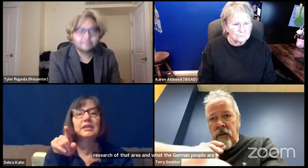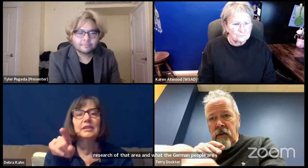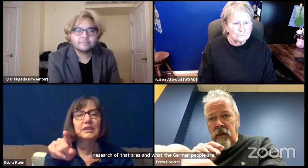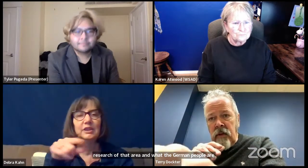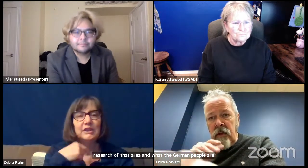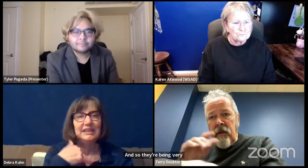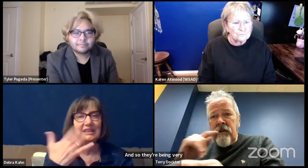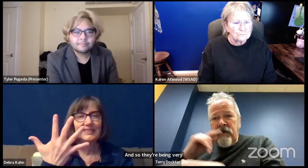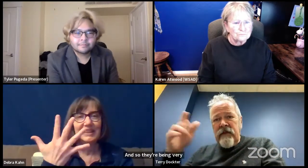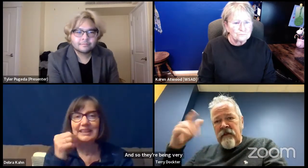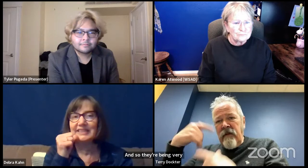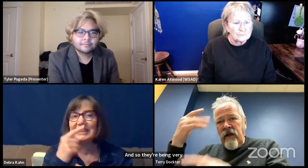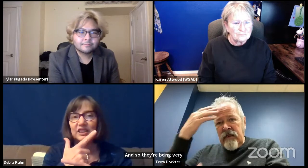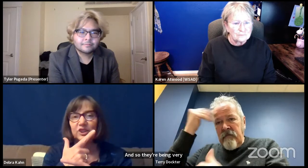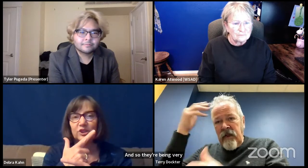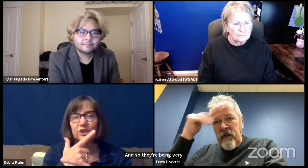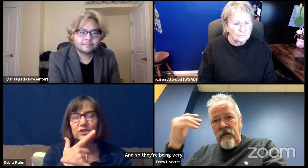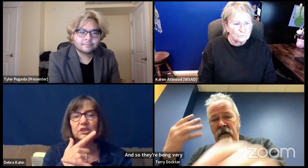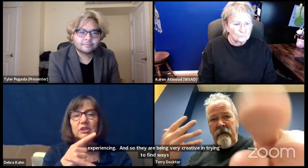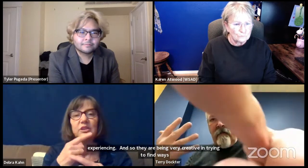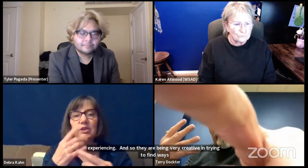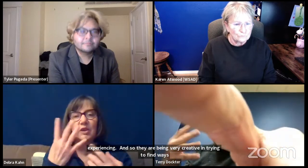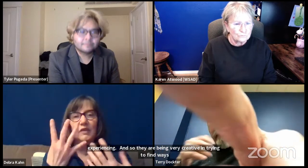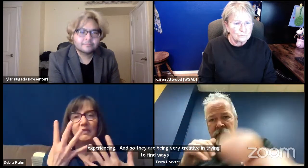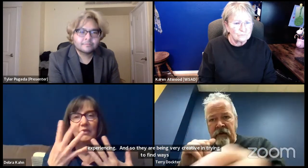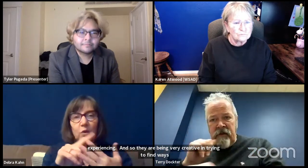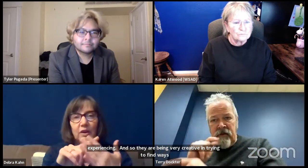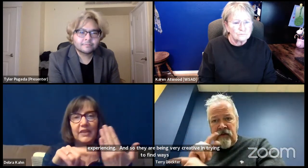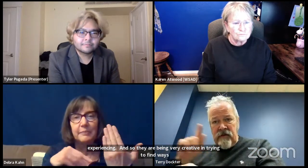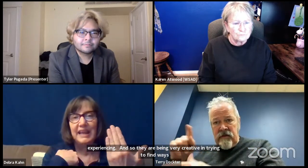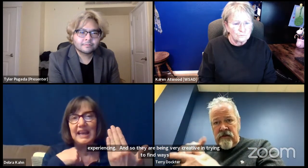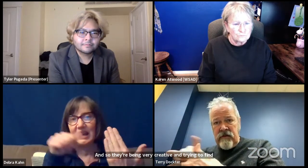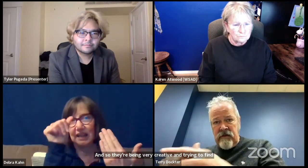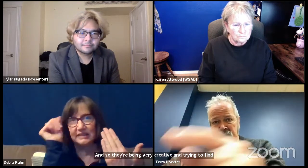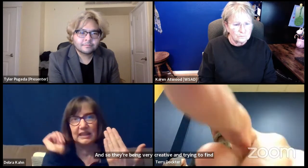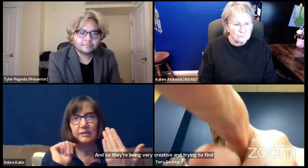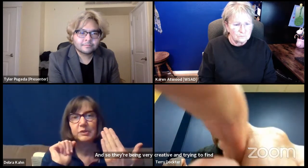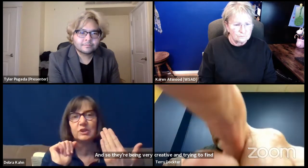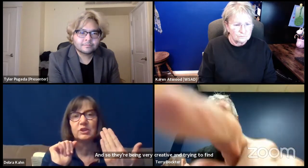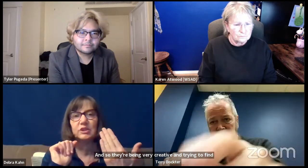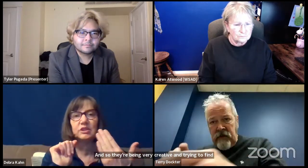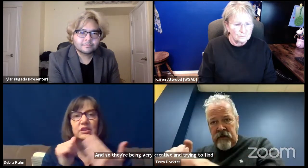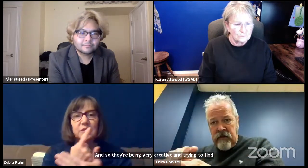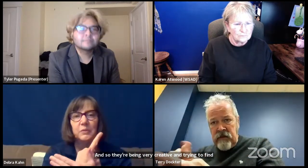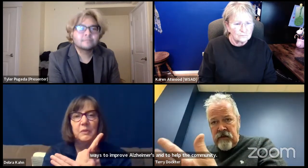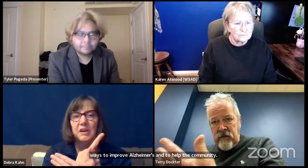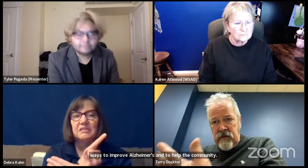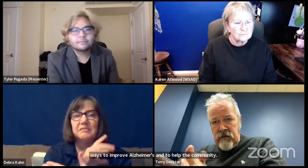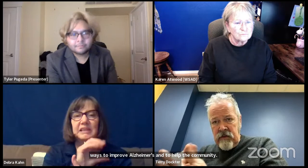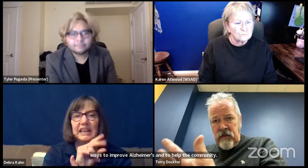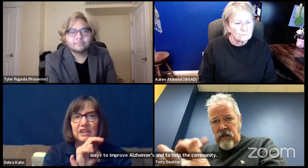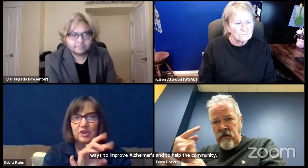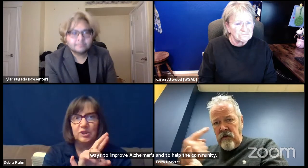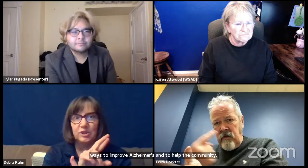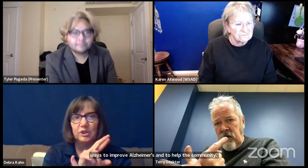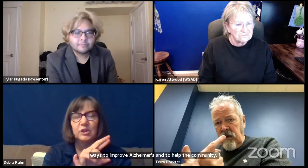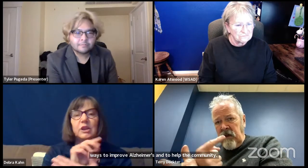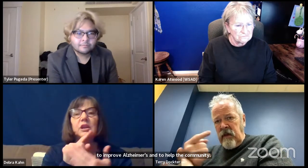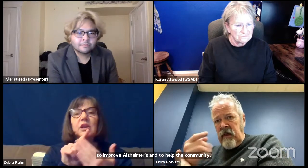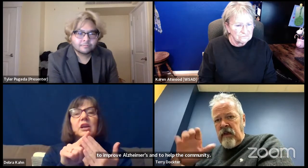My mother got dementia several years ago, and I have 5 sisters. Okay,